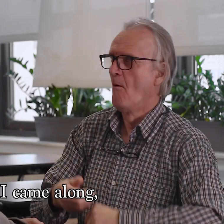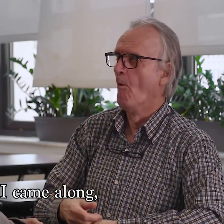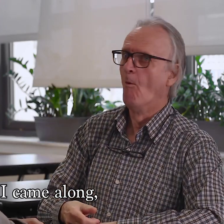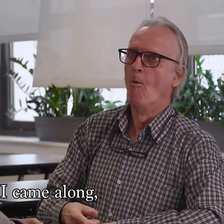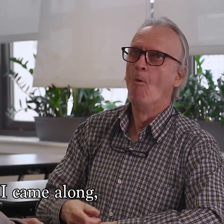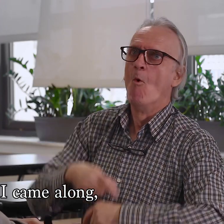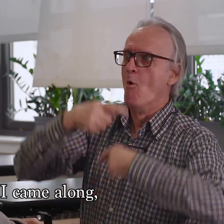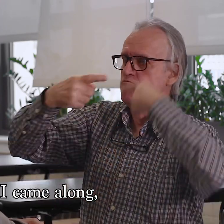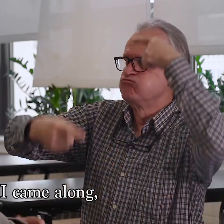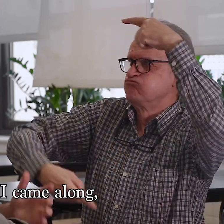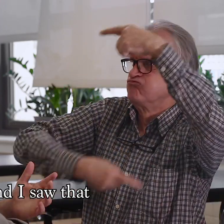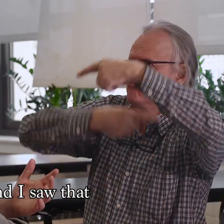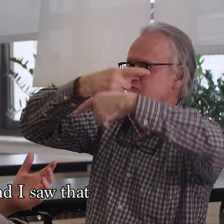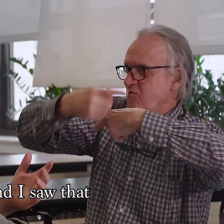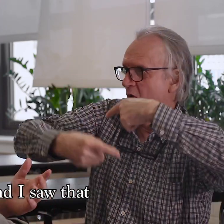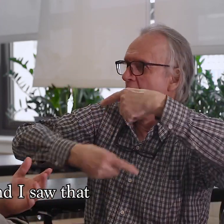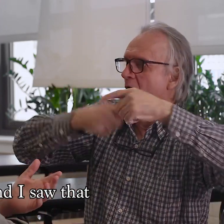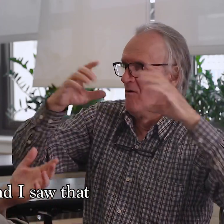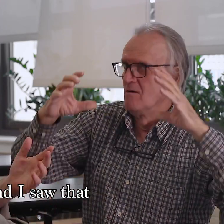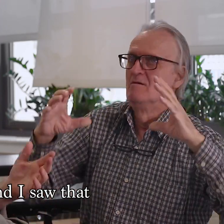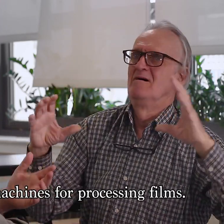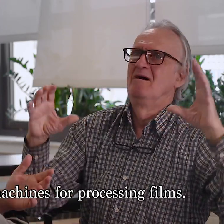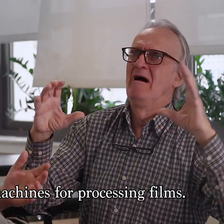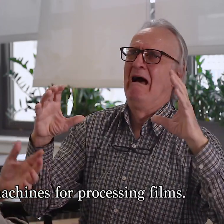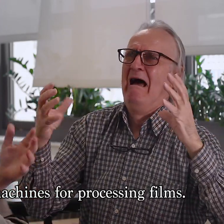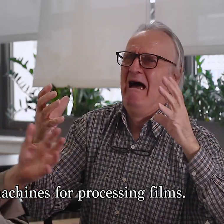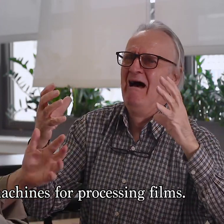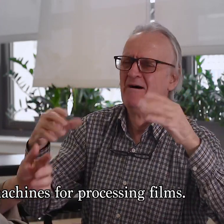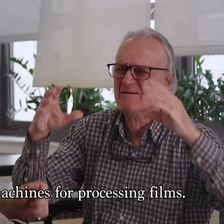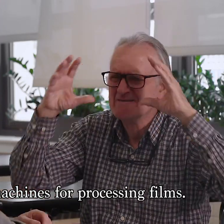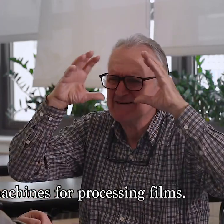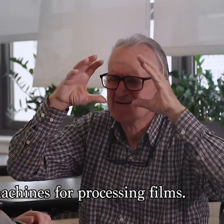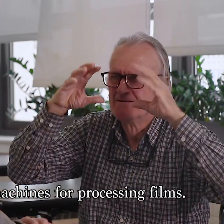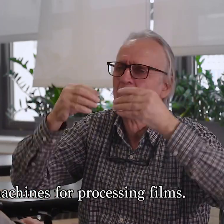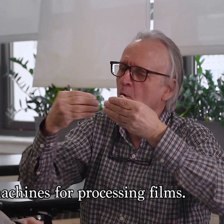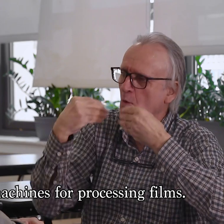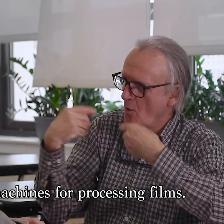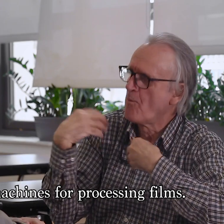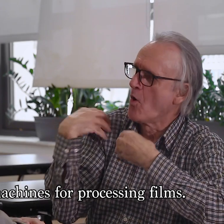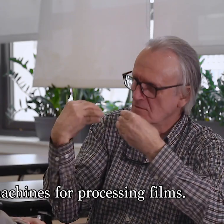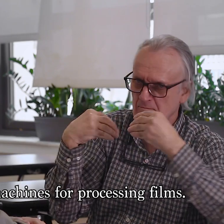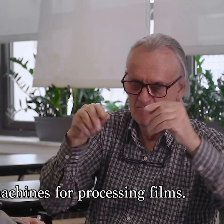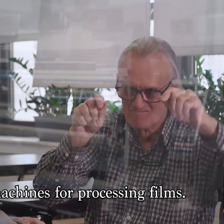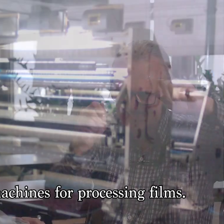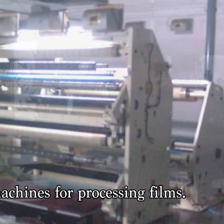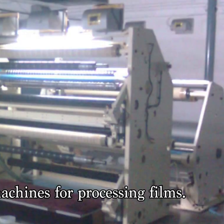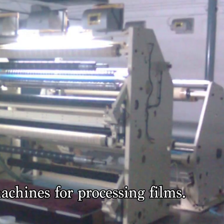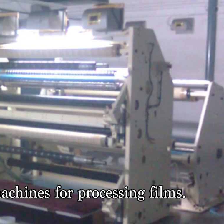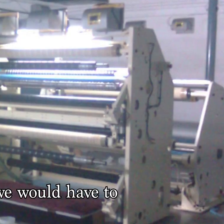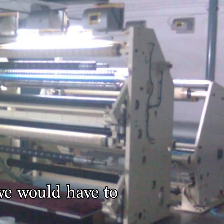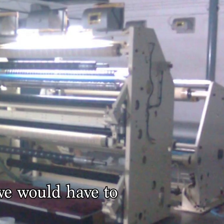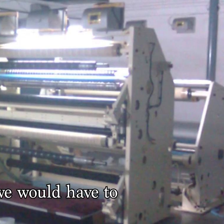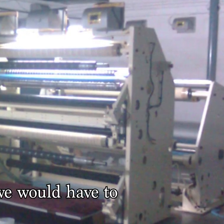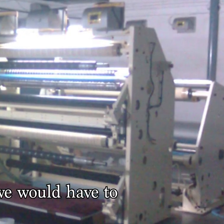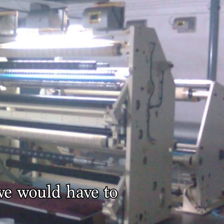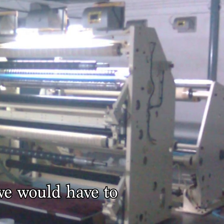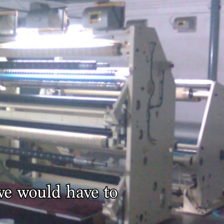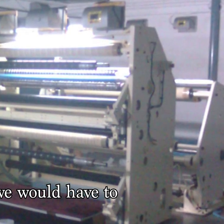came along, and I saw that he had the big machines for processing films, and we would have to do